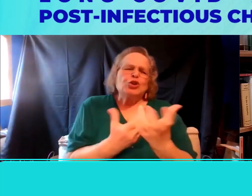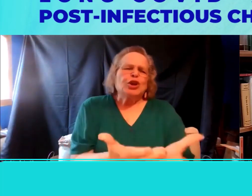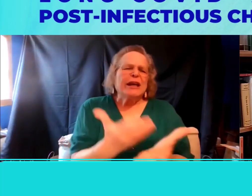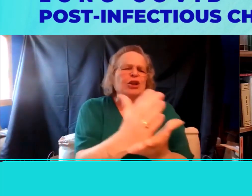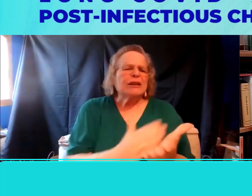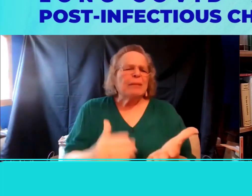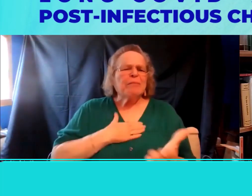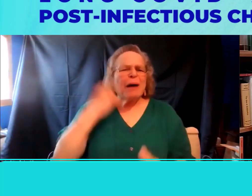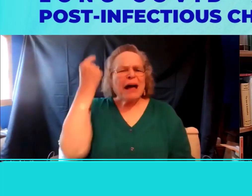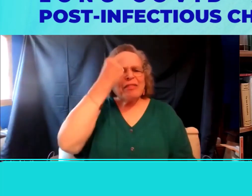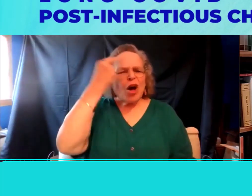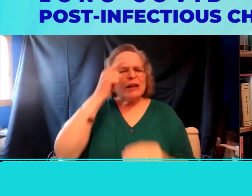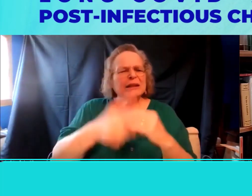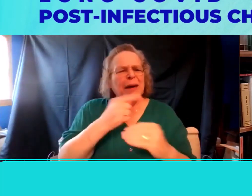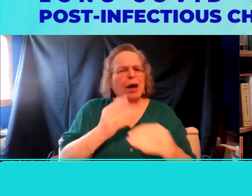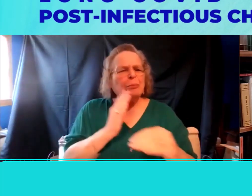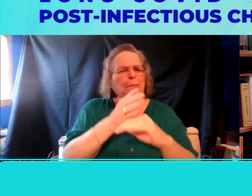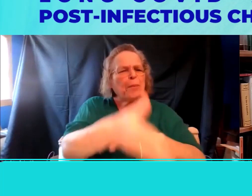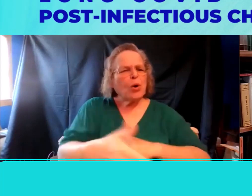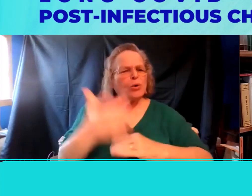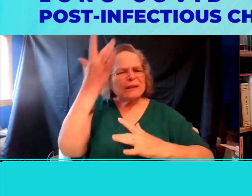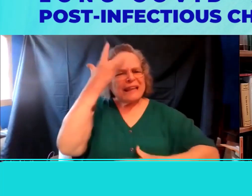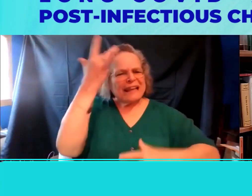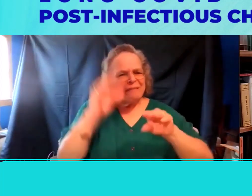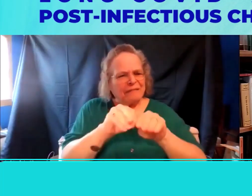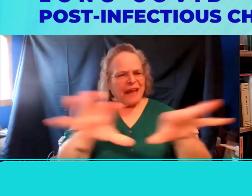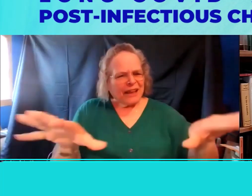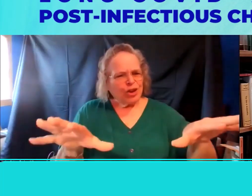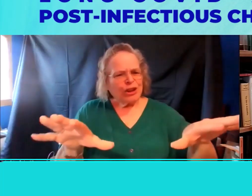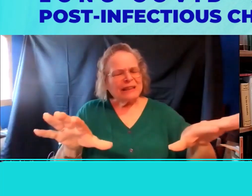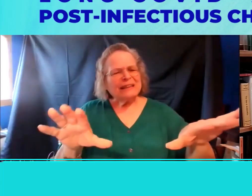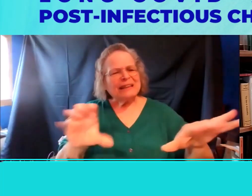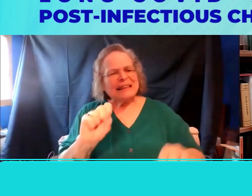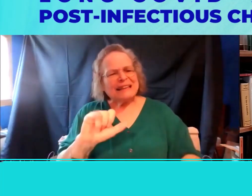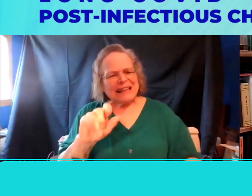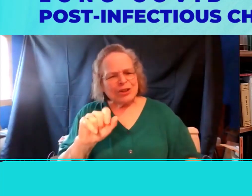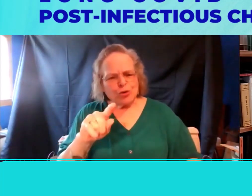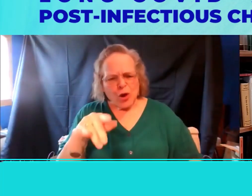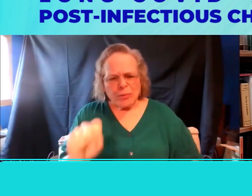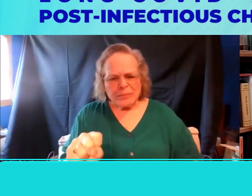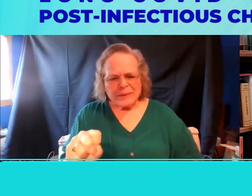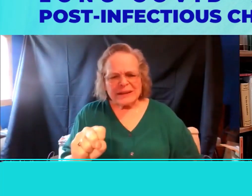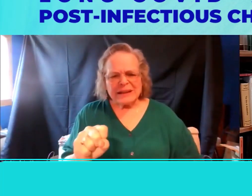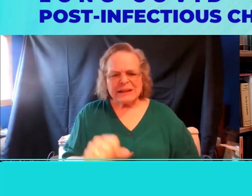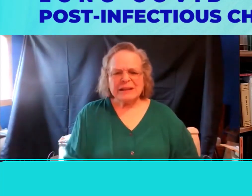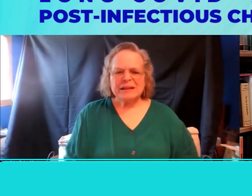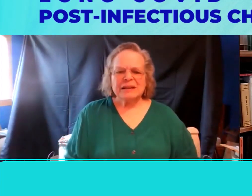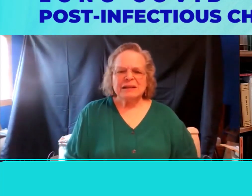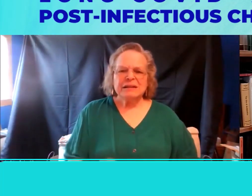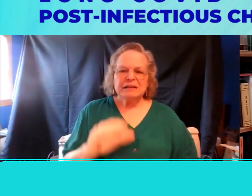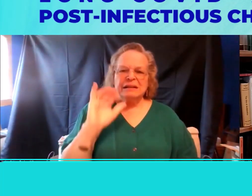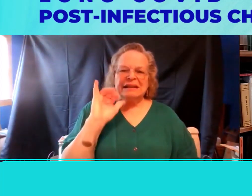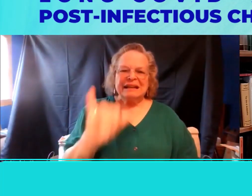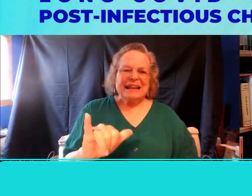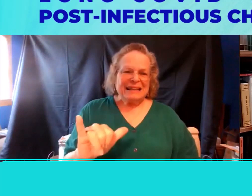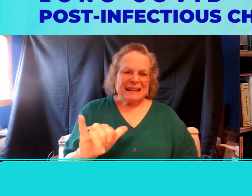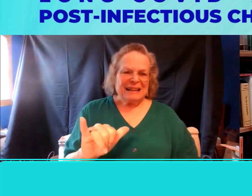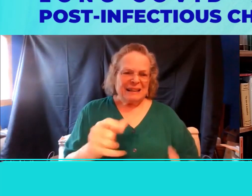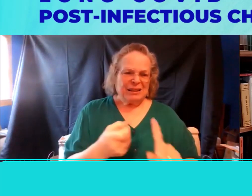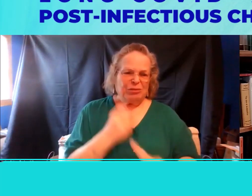hospital staff said nothing was wrong. So over the next 4 months, I became more and more hyperreactive to